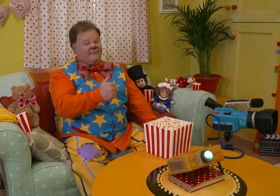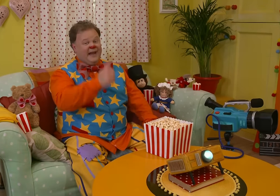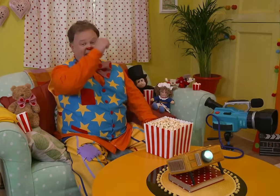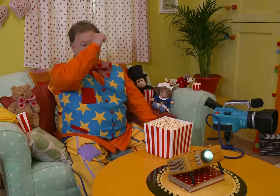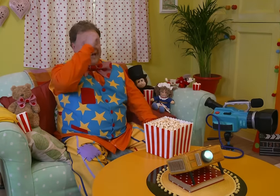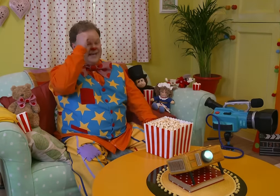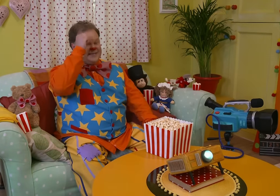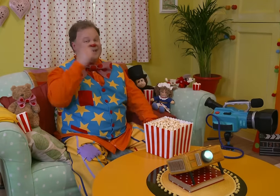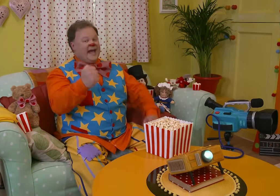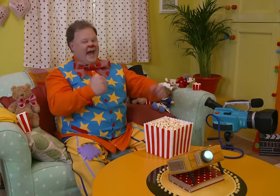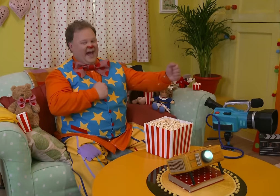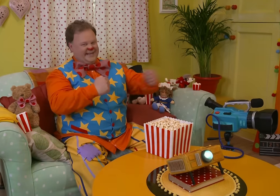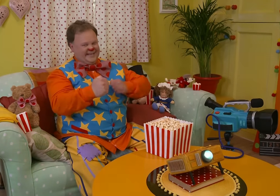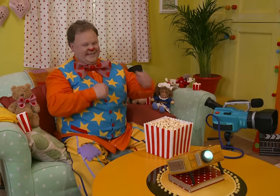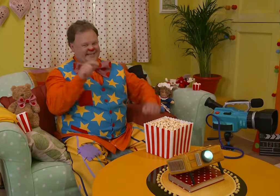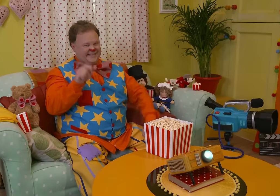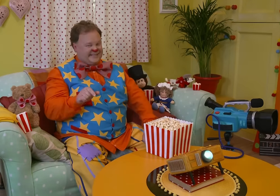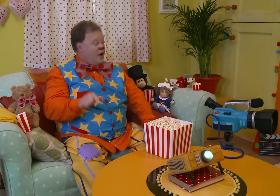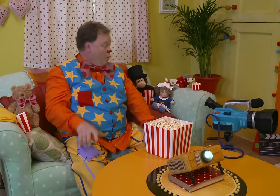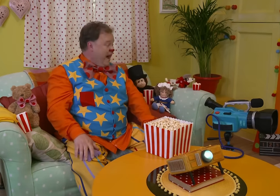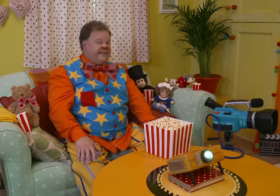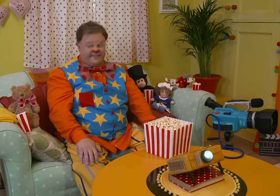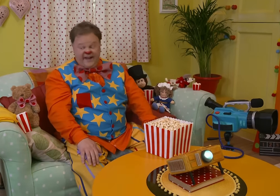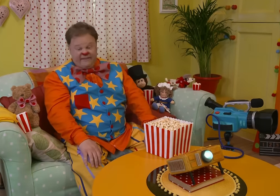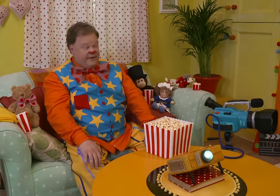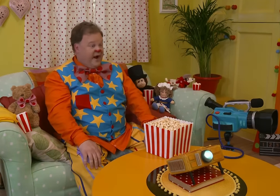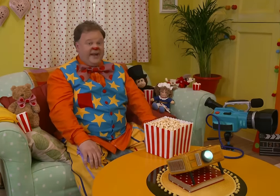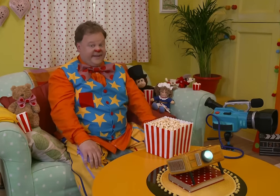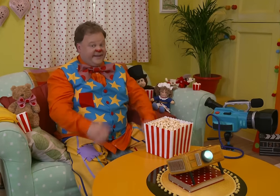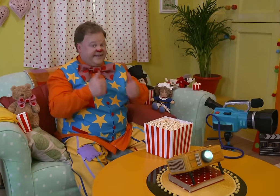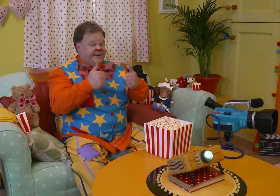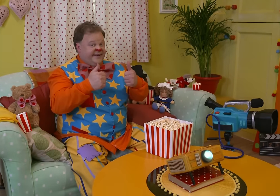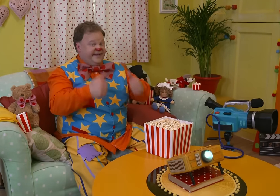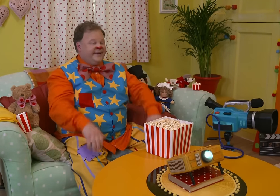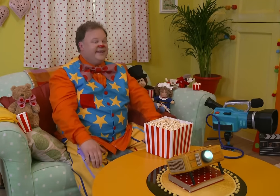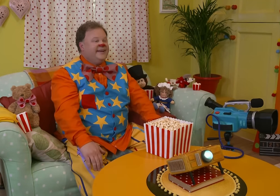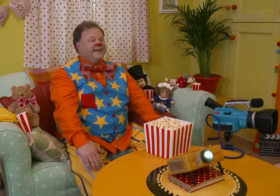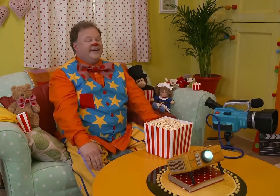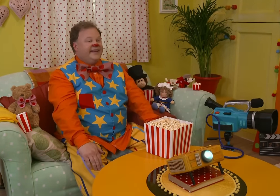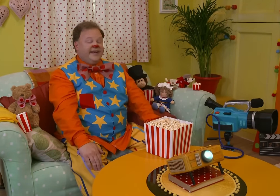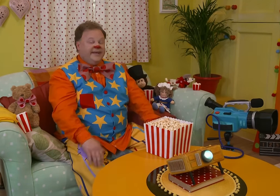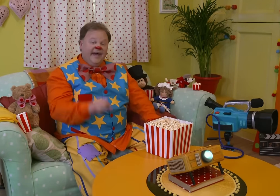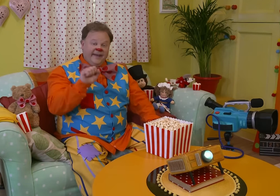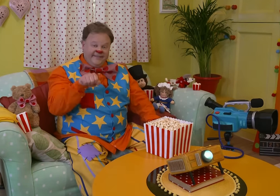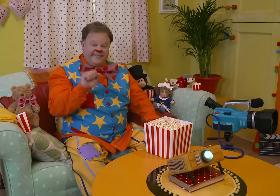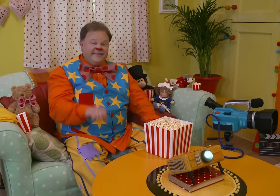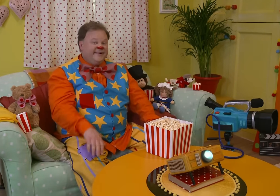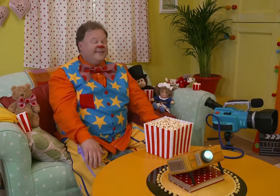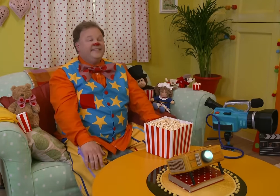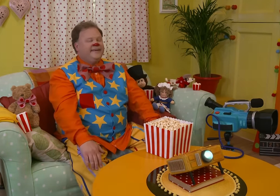lovely, talented actors. Well done, everyone. Mr. Tumble? Yes? Can you show us the